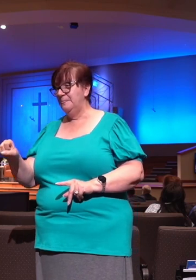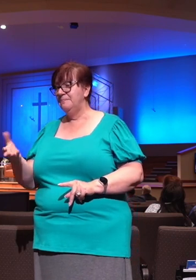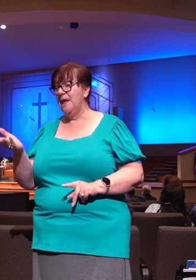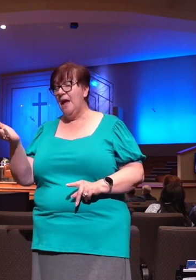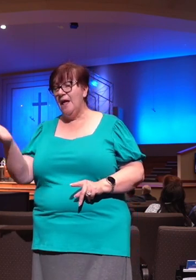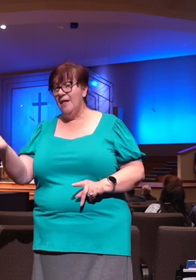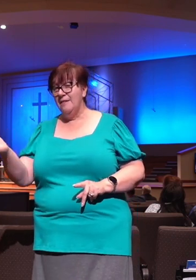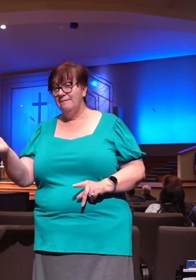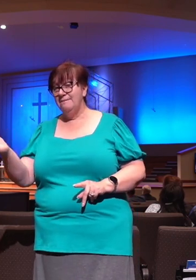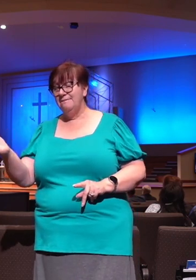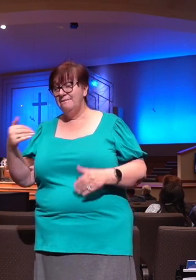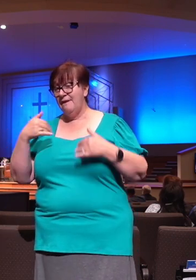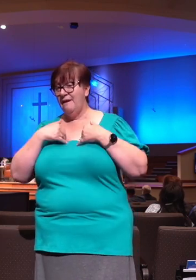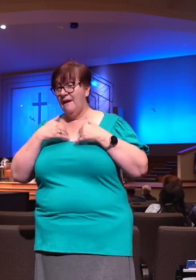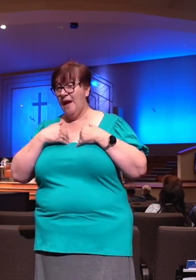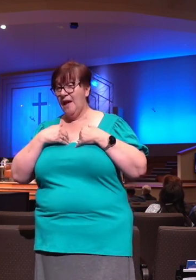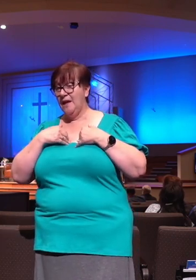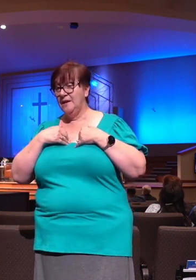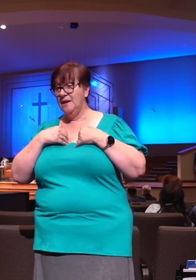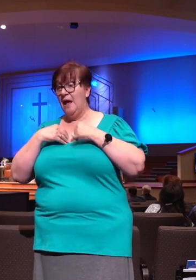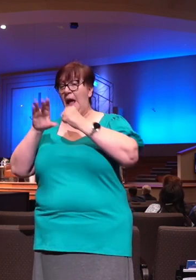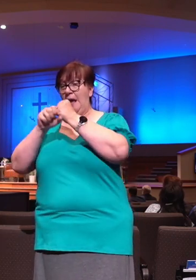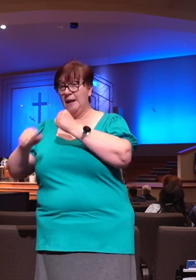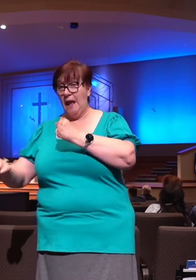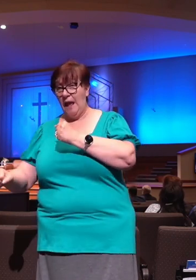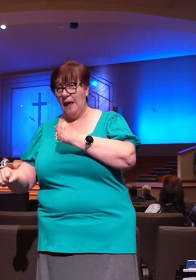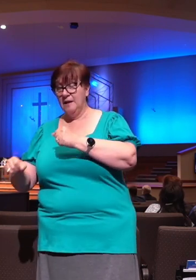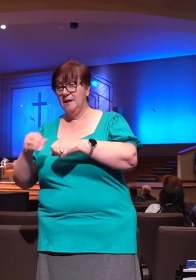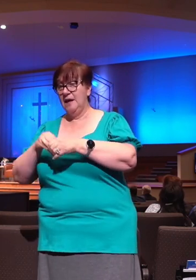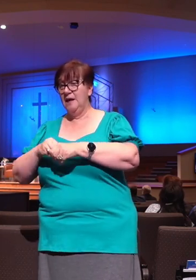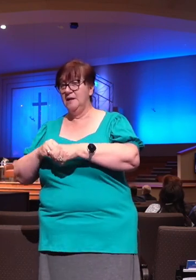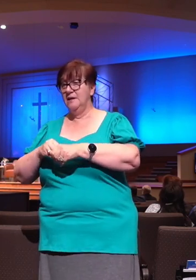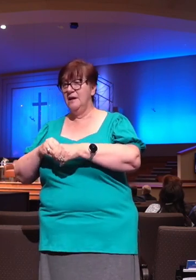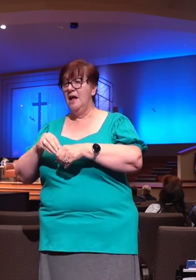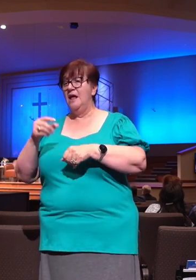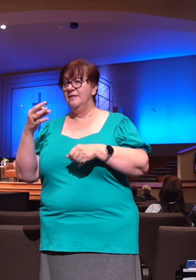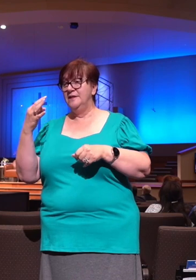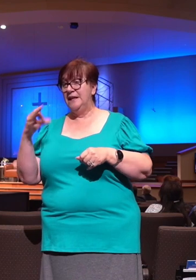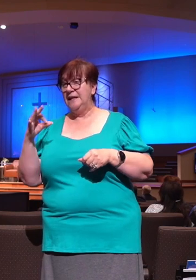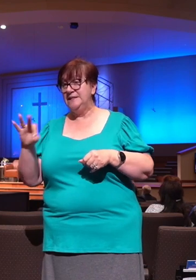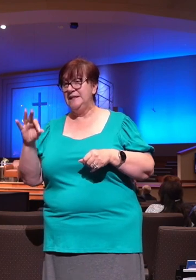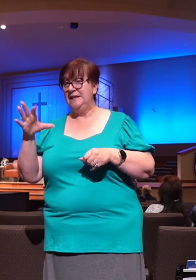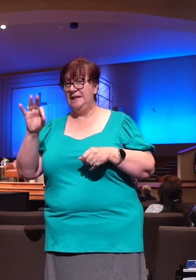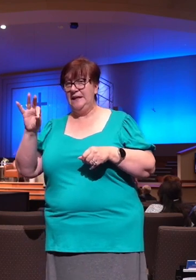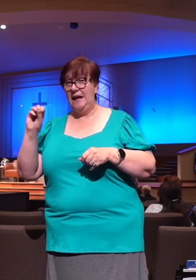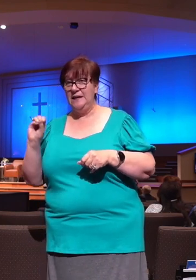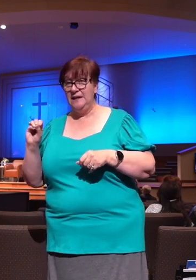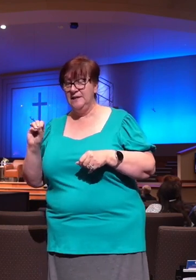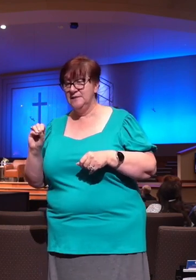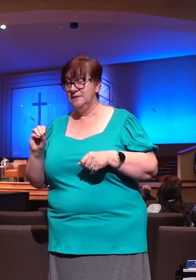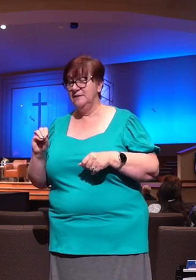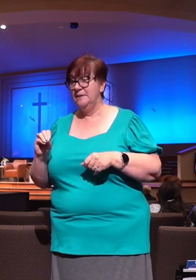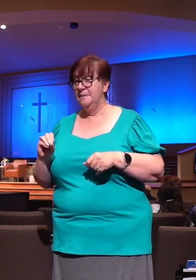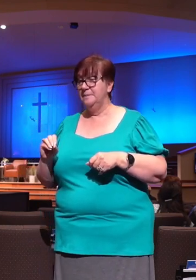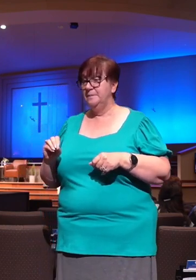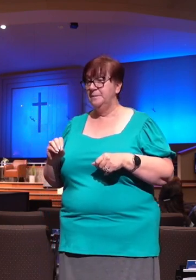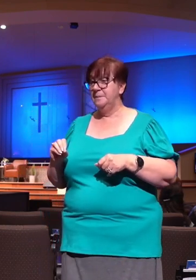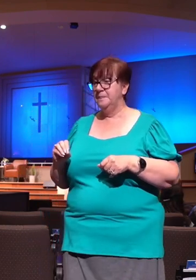and they had this Pepsi My Stuff campaign. Any of you remember this campaign? So I was in school, and I remember getting a magazine